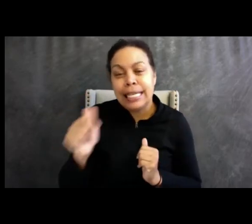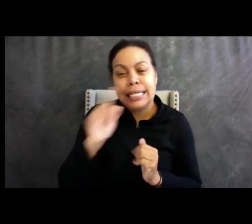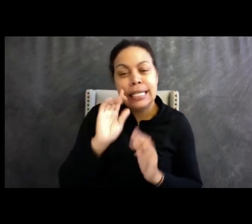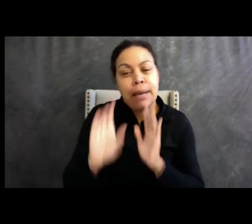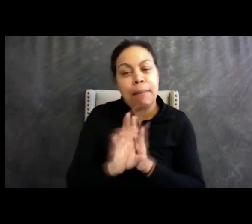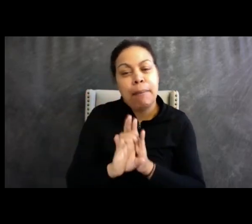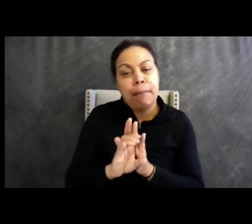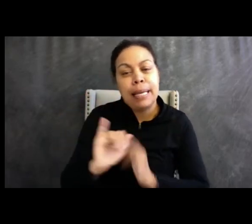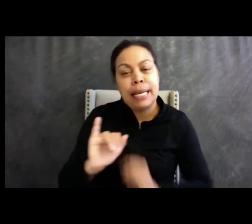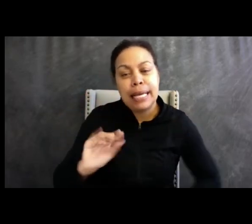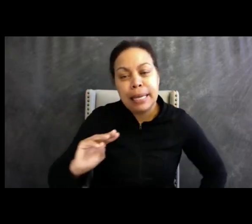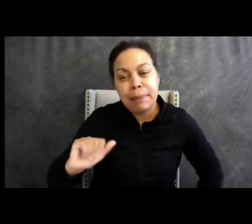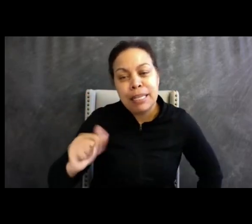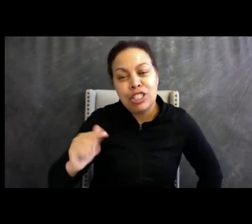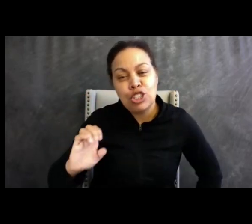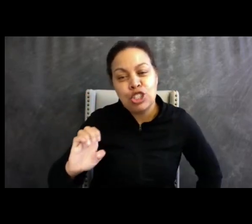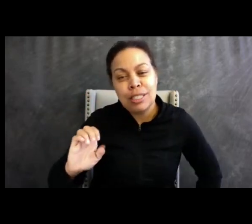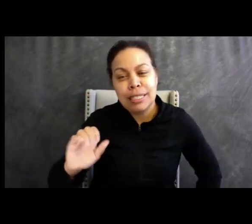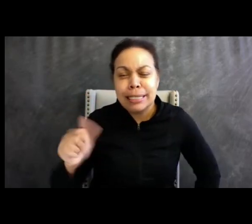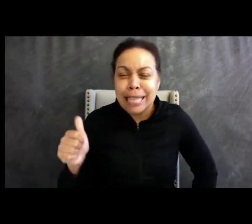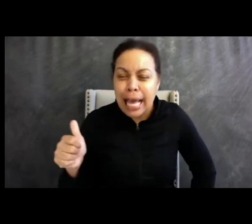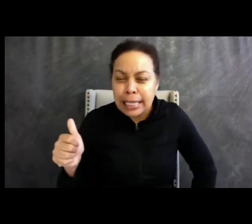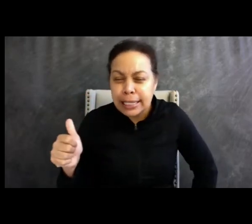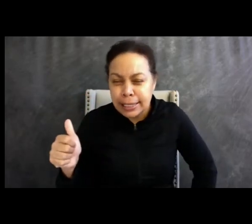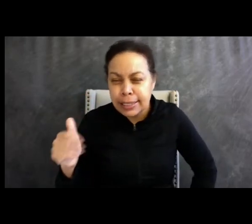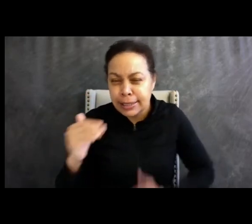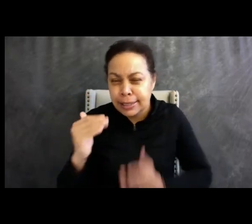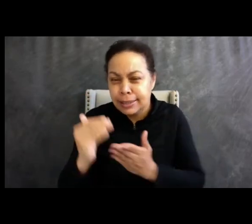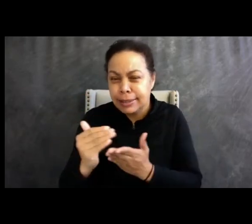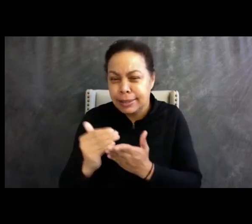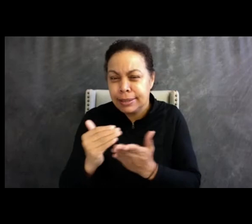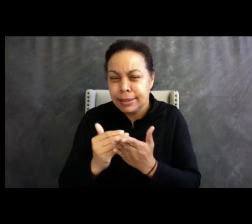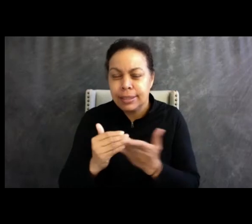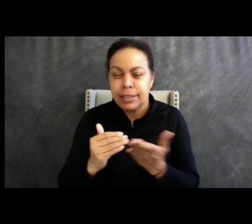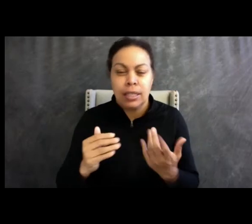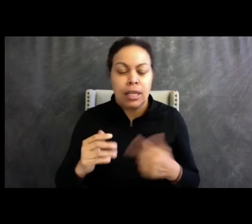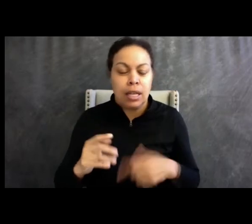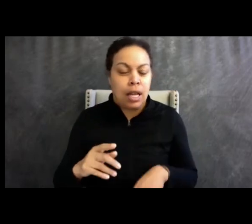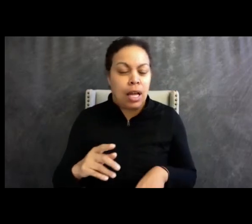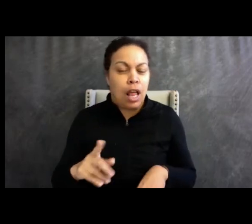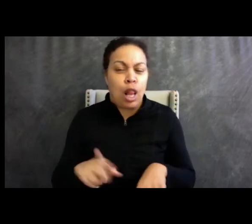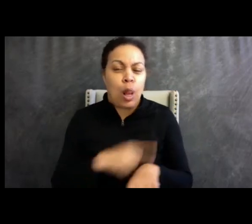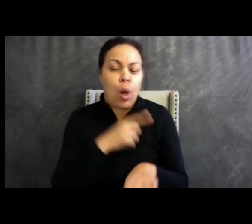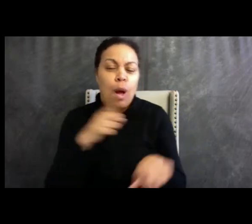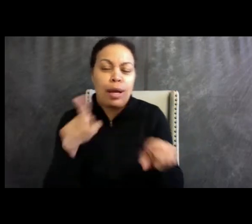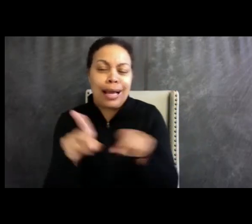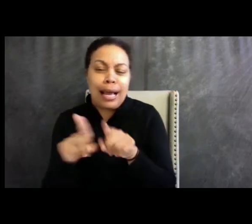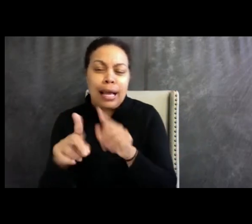not just words, right? Long as a bridge,